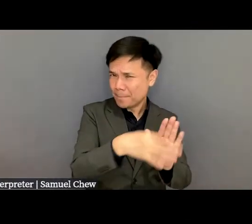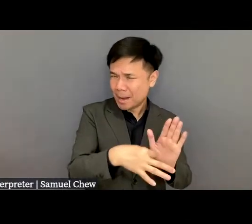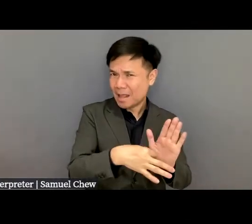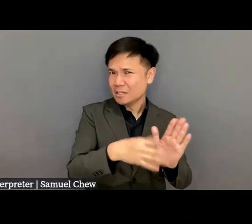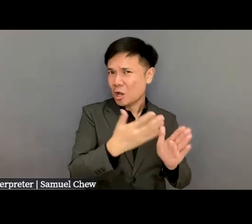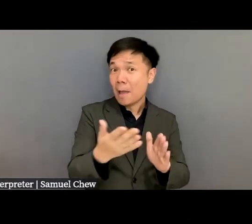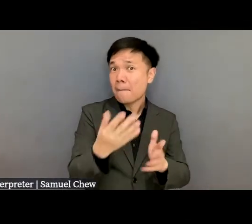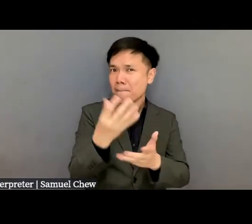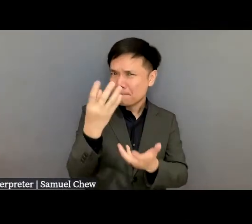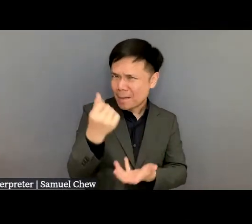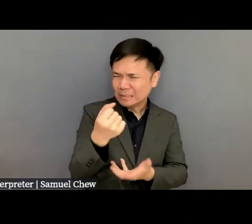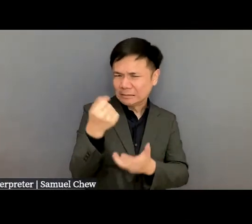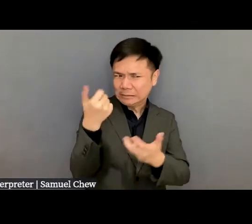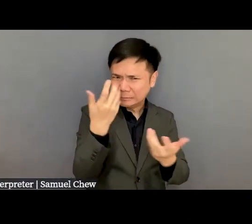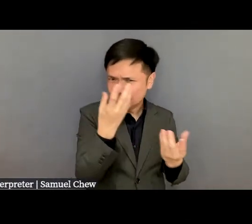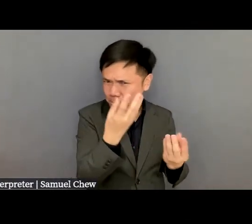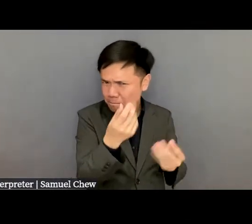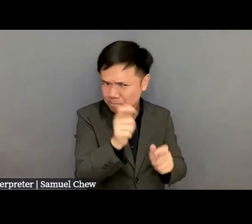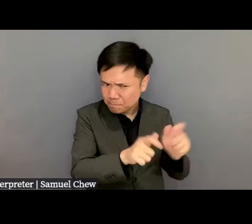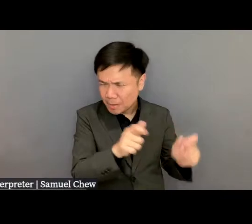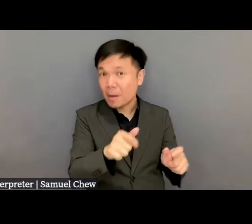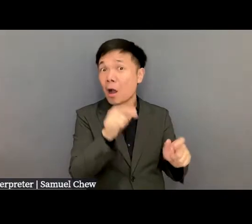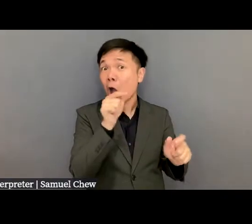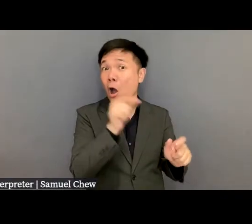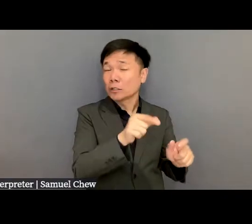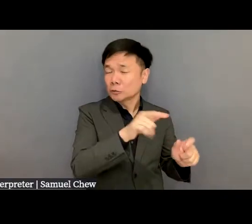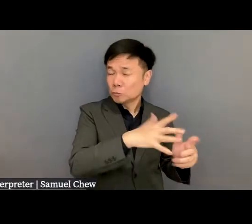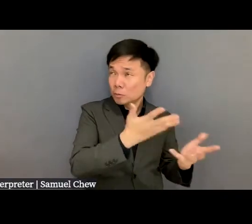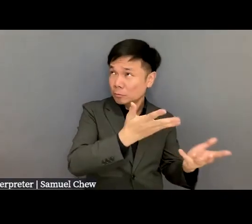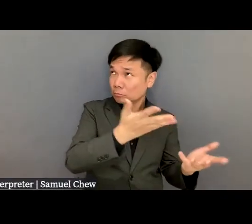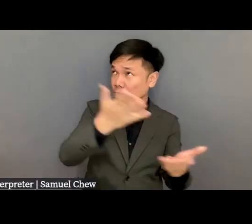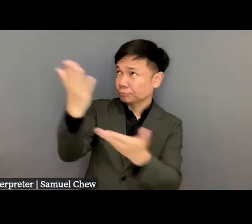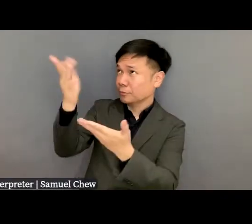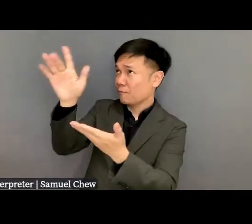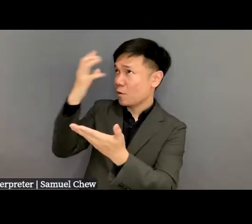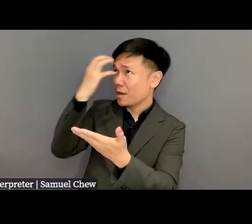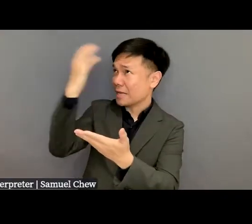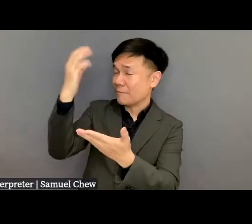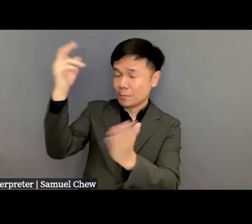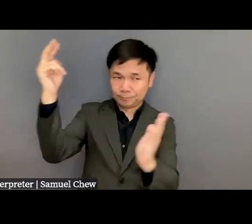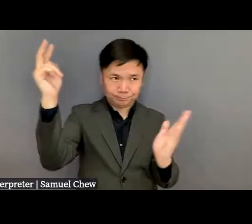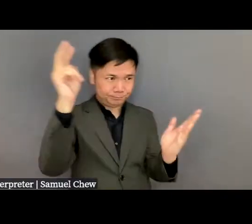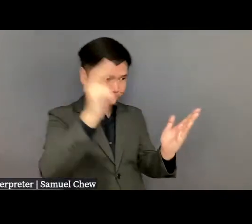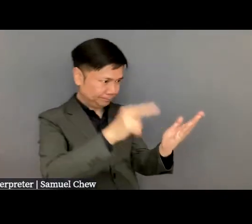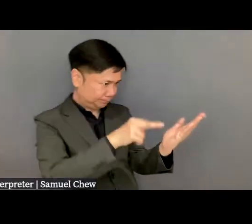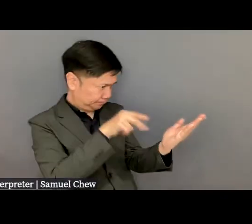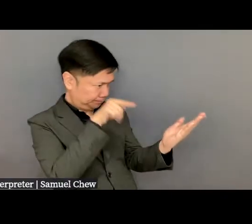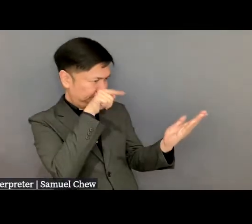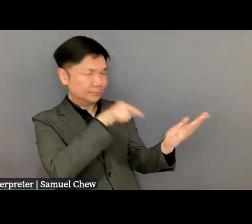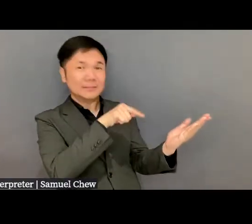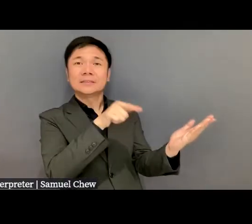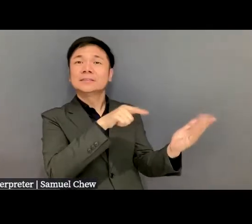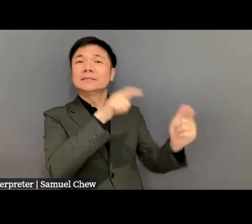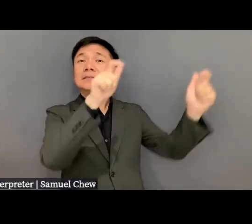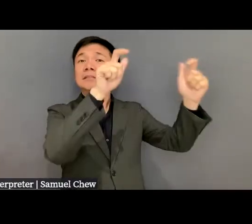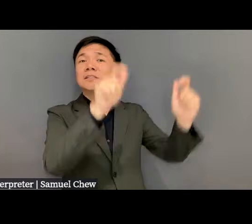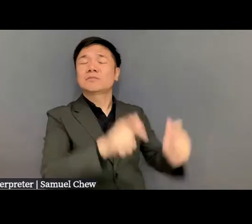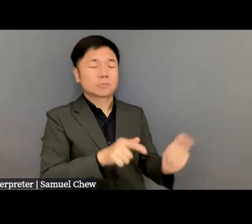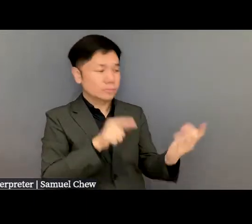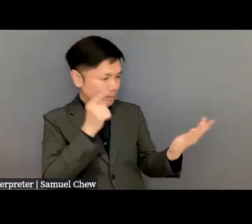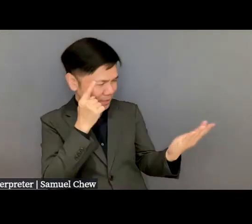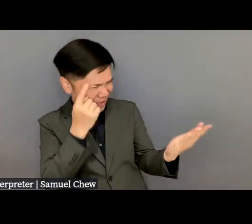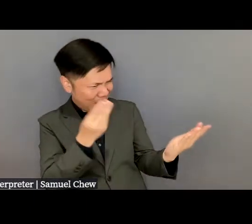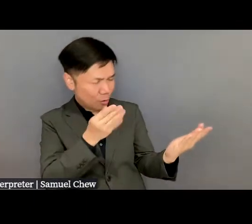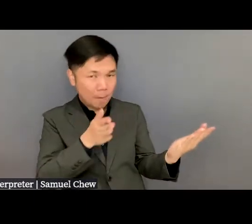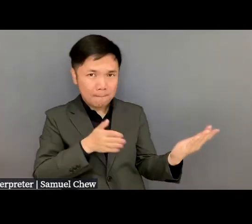et cetera, that will be used by government and will be a guiding factor for